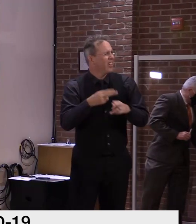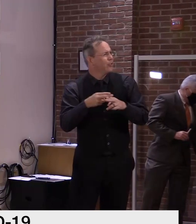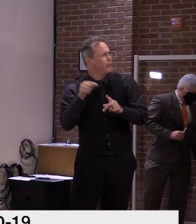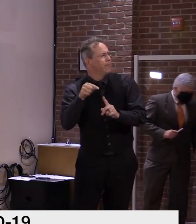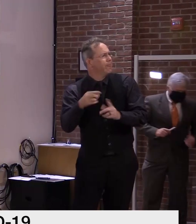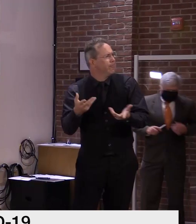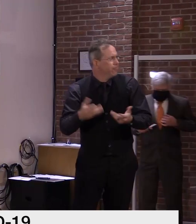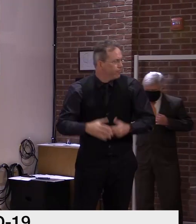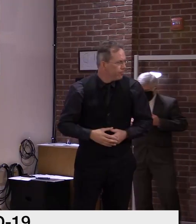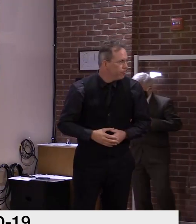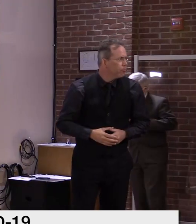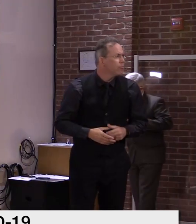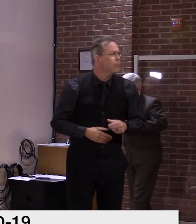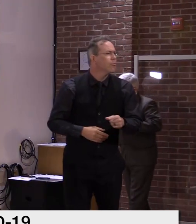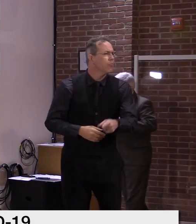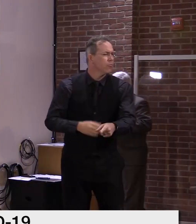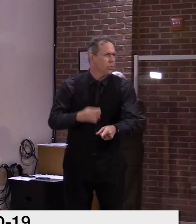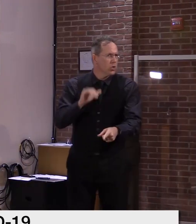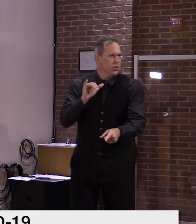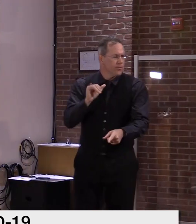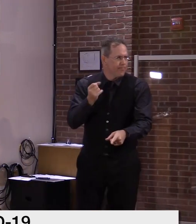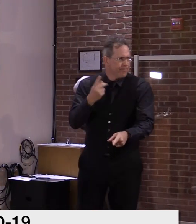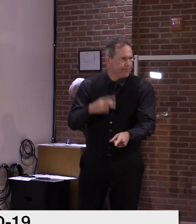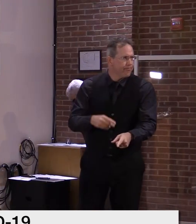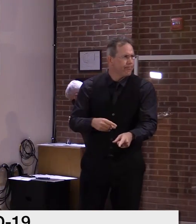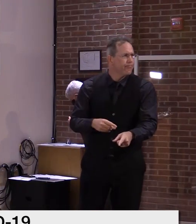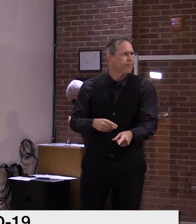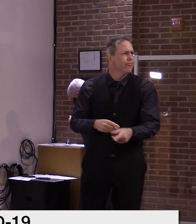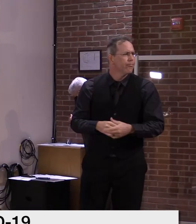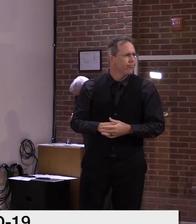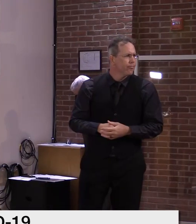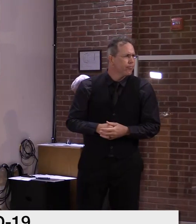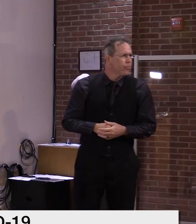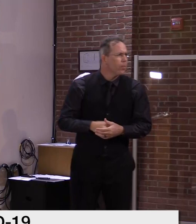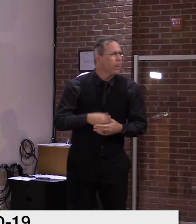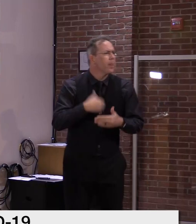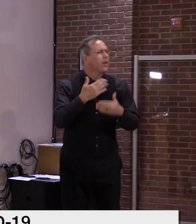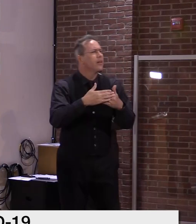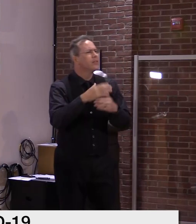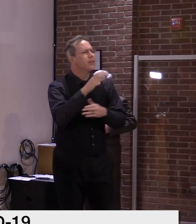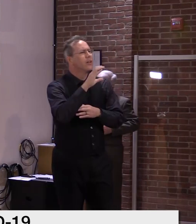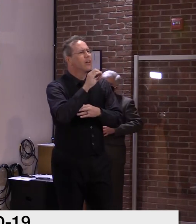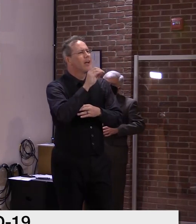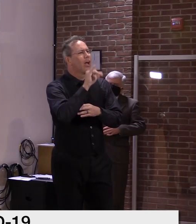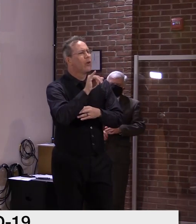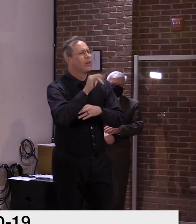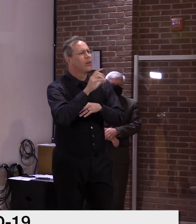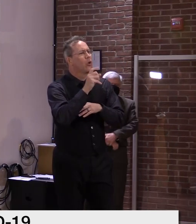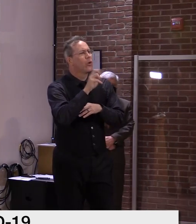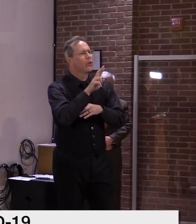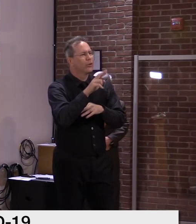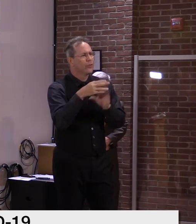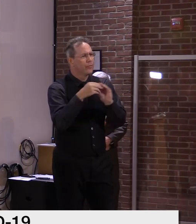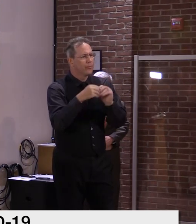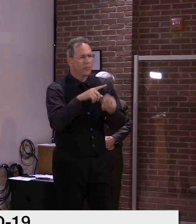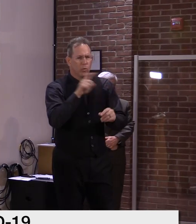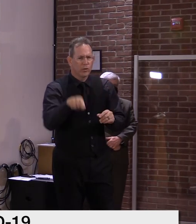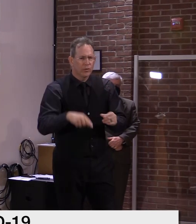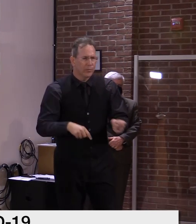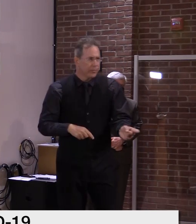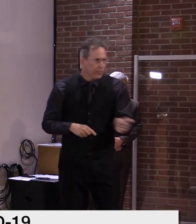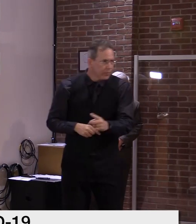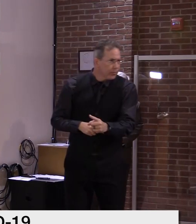Thank you, Jason. Good morning, Governor. Still waiting for an answer on how many troopers on the